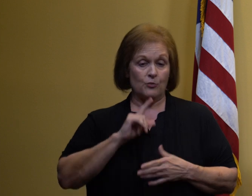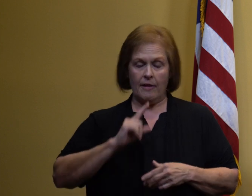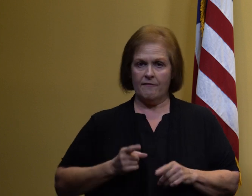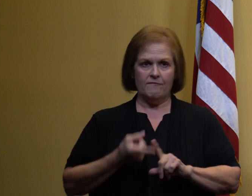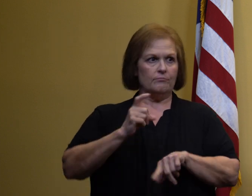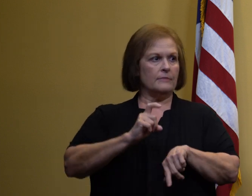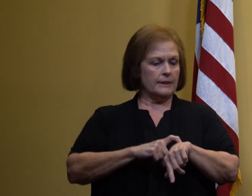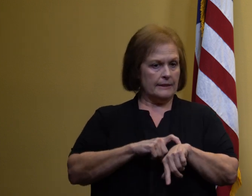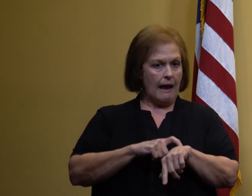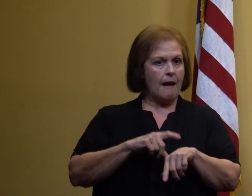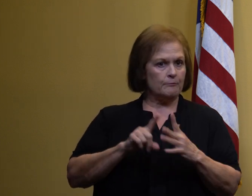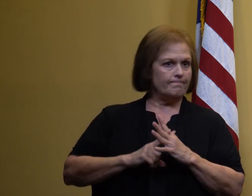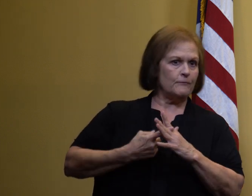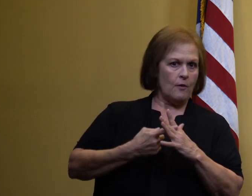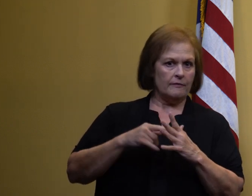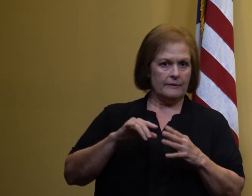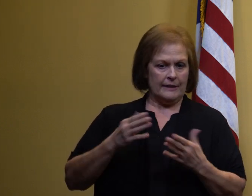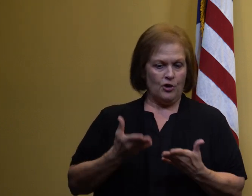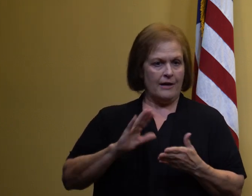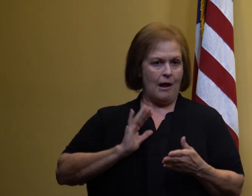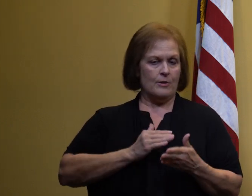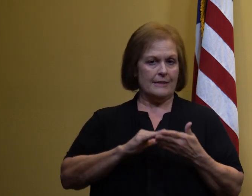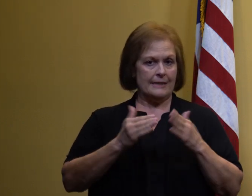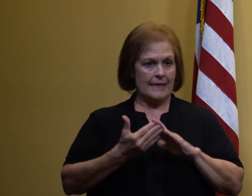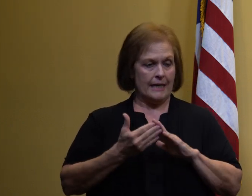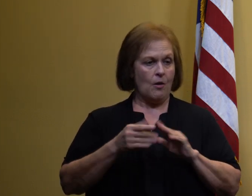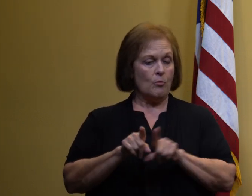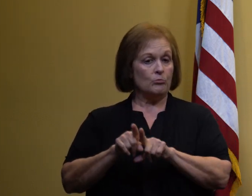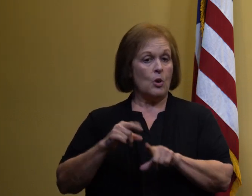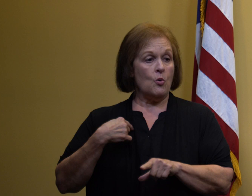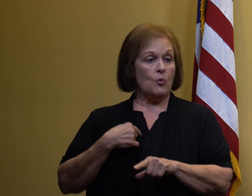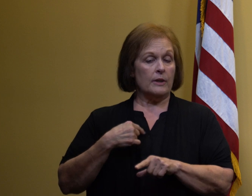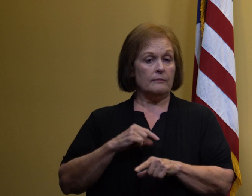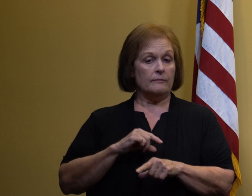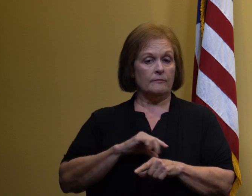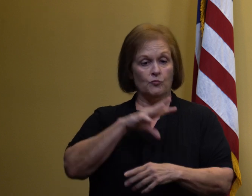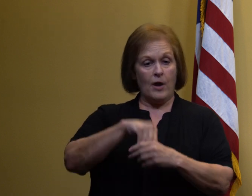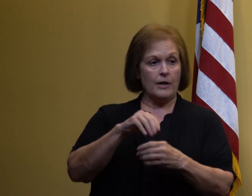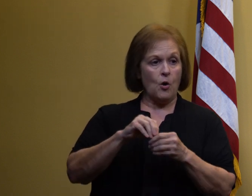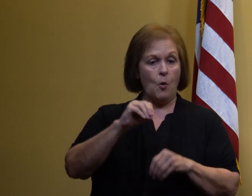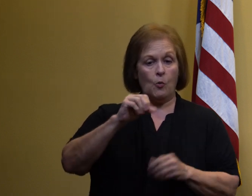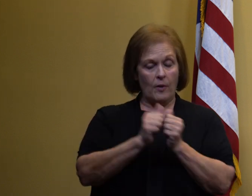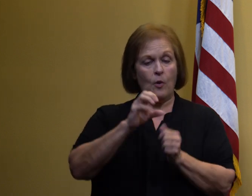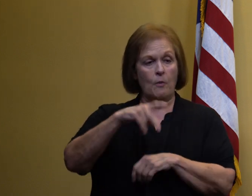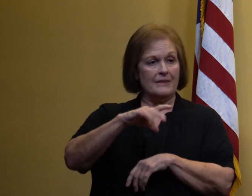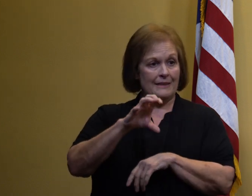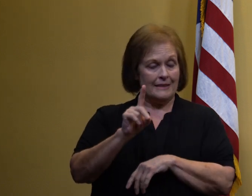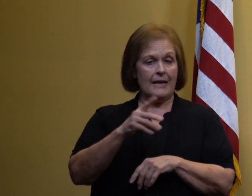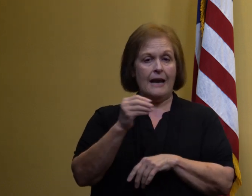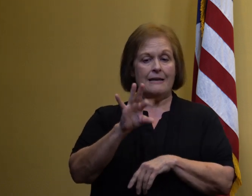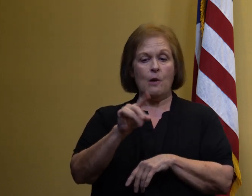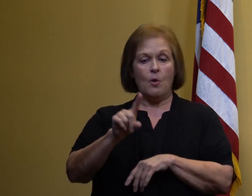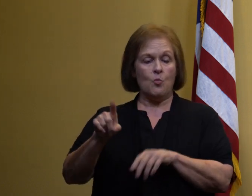kind initiative in our city with that we've integrated into OPCD and the